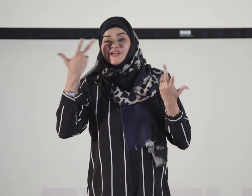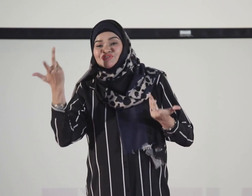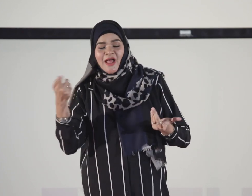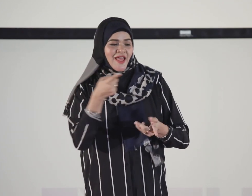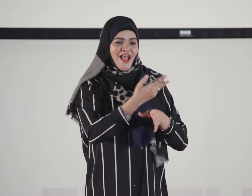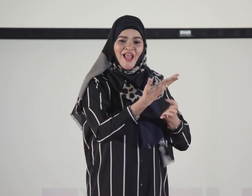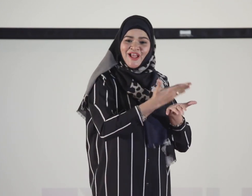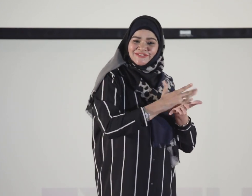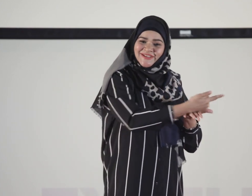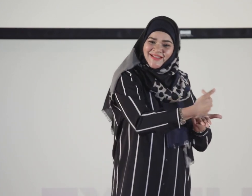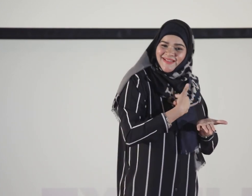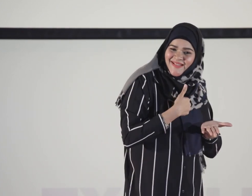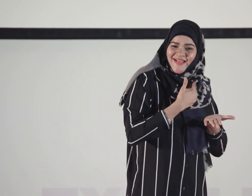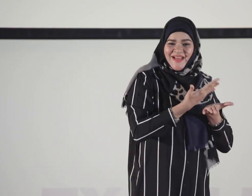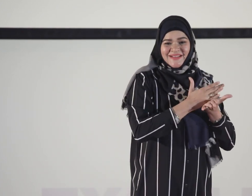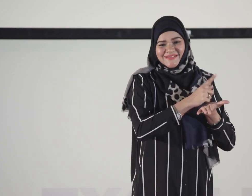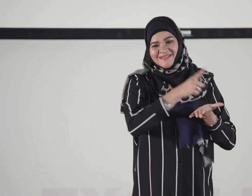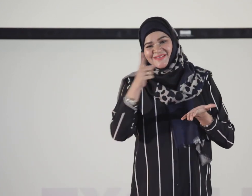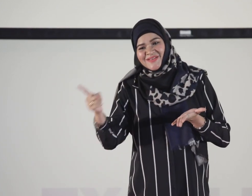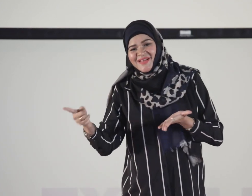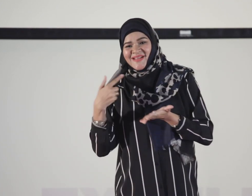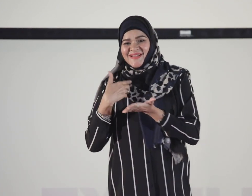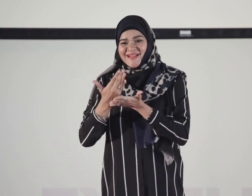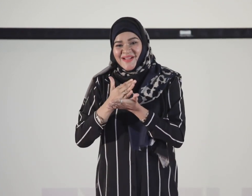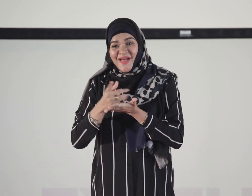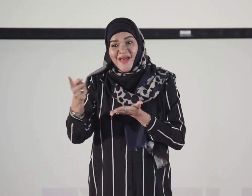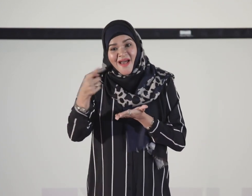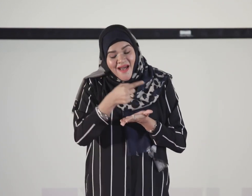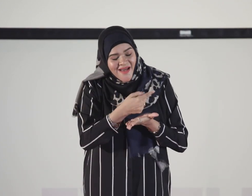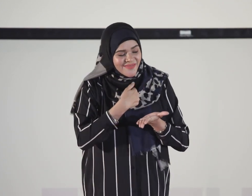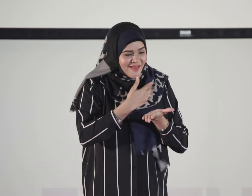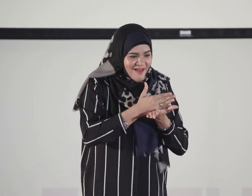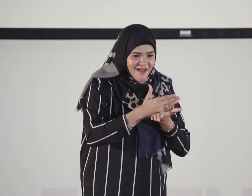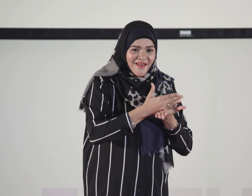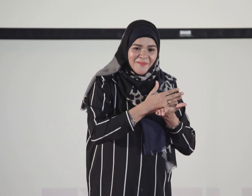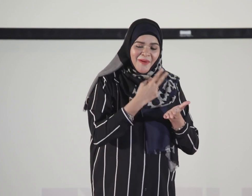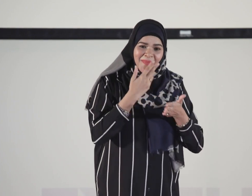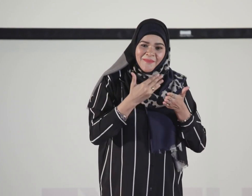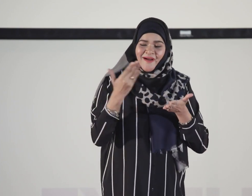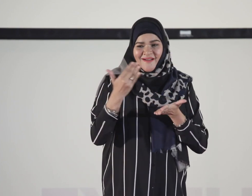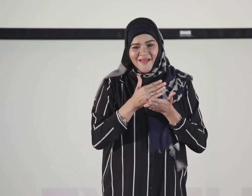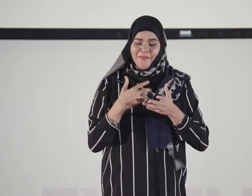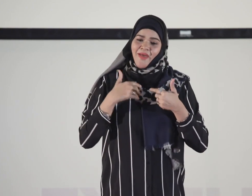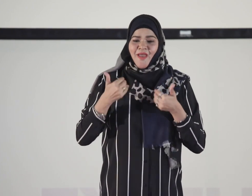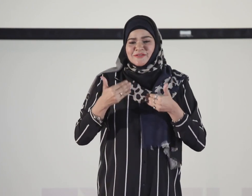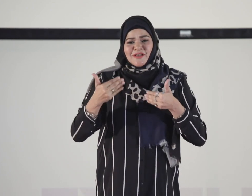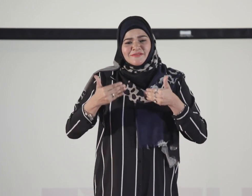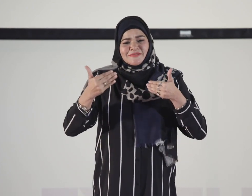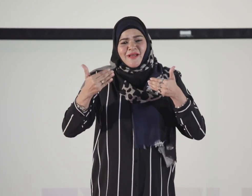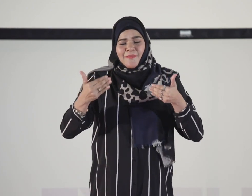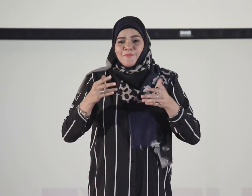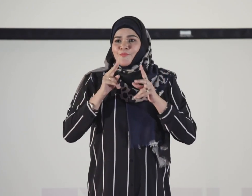That helped me to connect with my customers, understand their need, and provide them with the service that they would